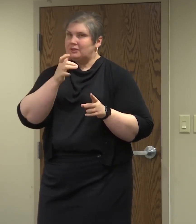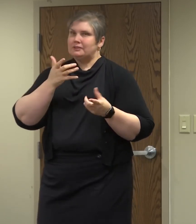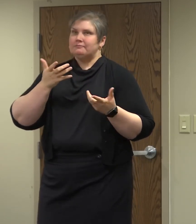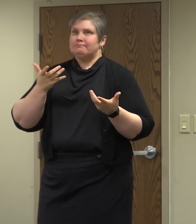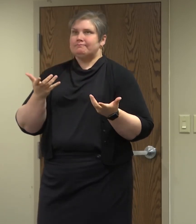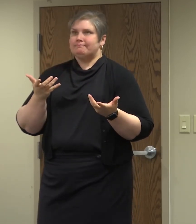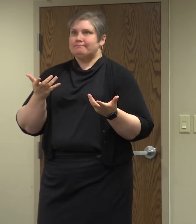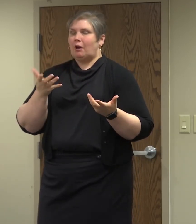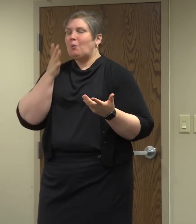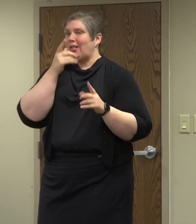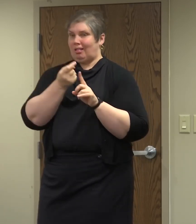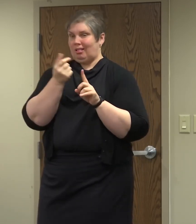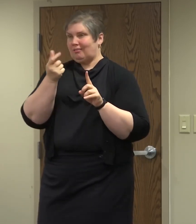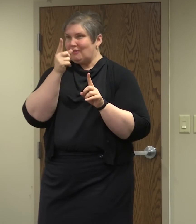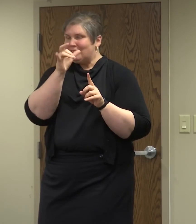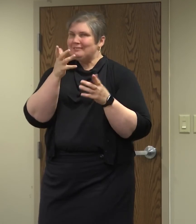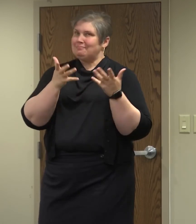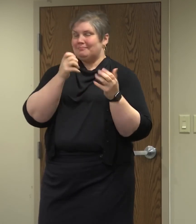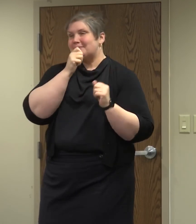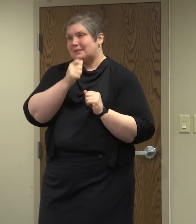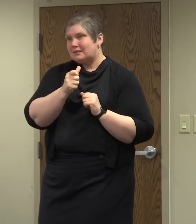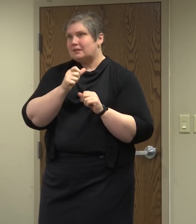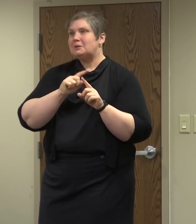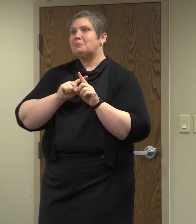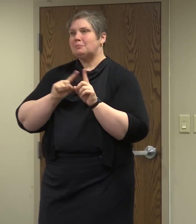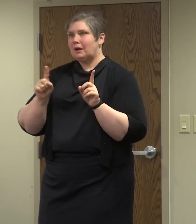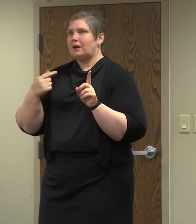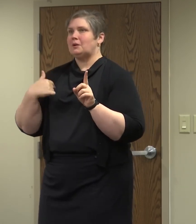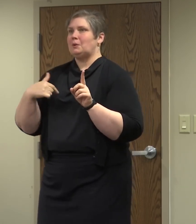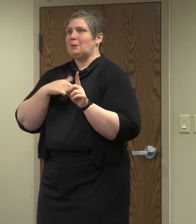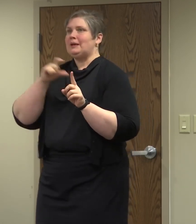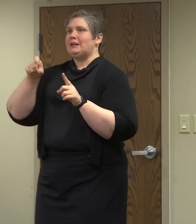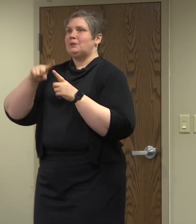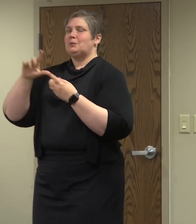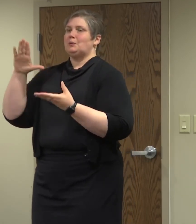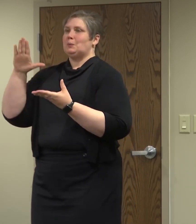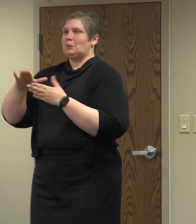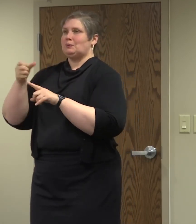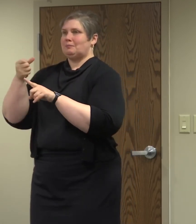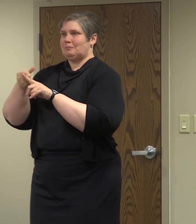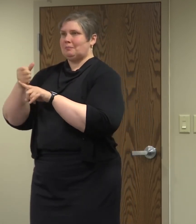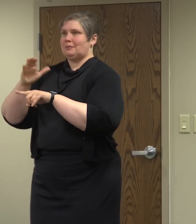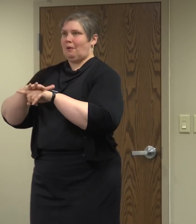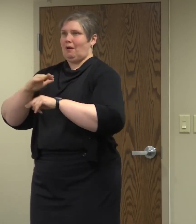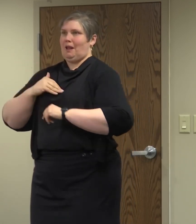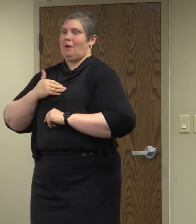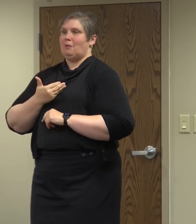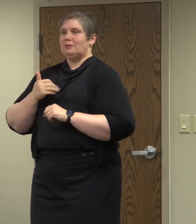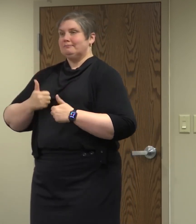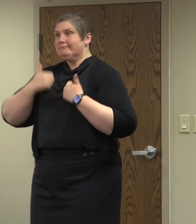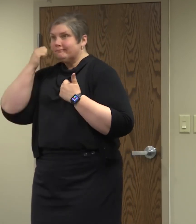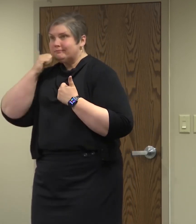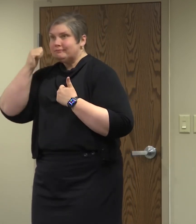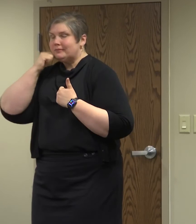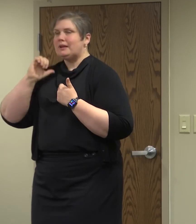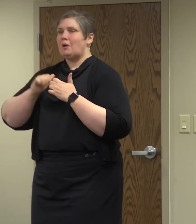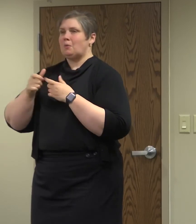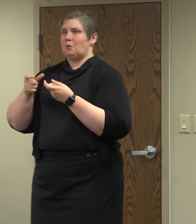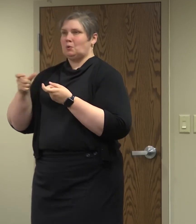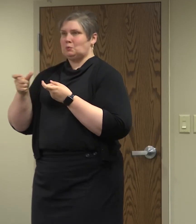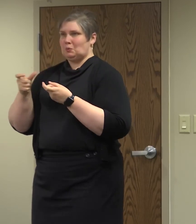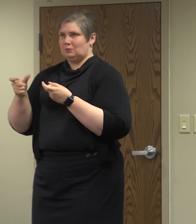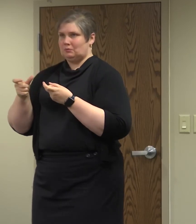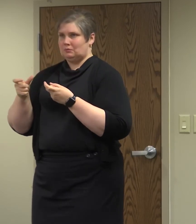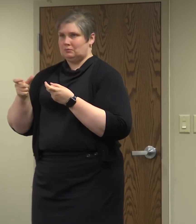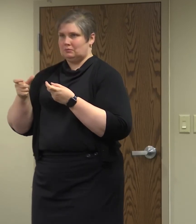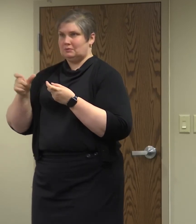of COVID-19 on our daily life by controlling it. As the mayor referred to it, it's attitude. It's not